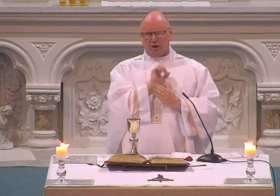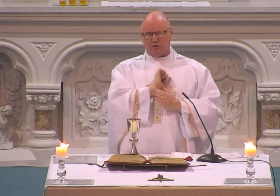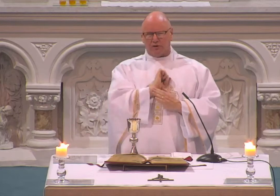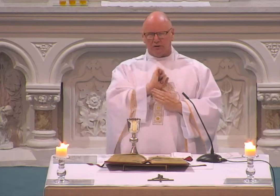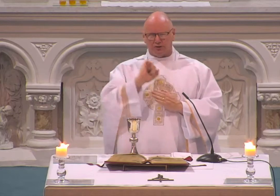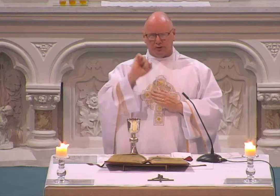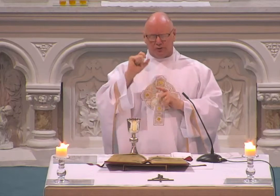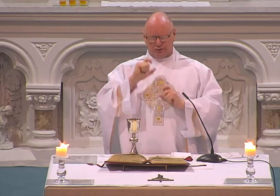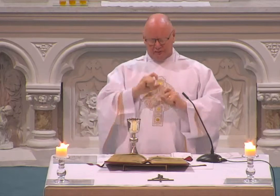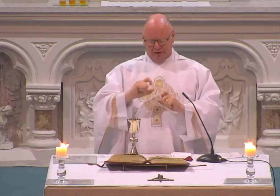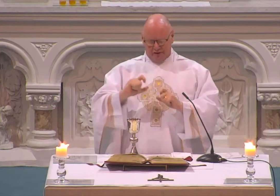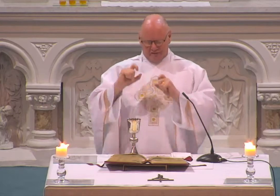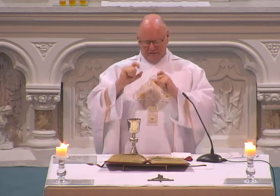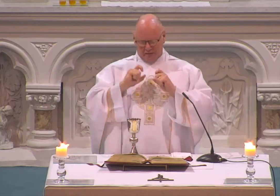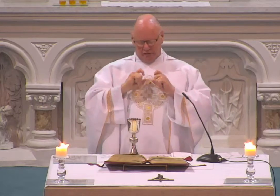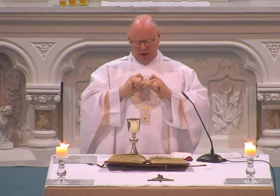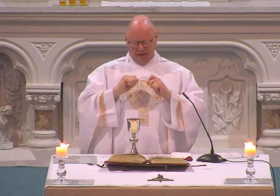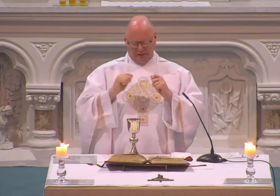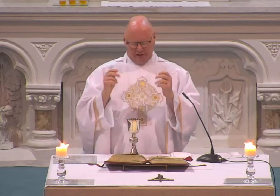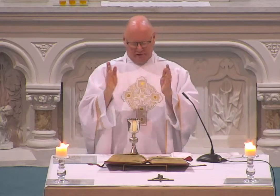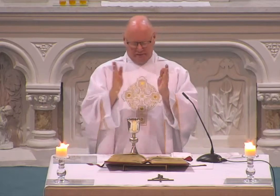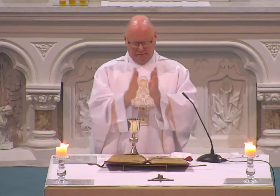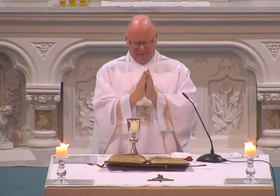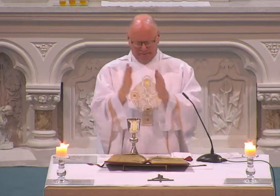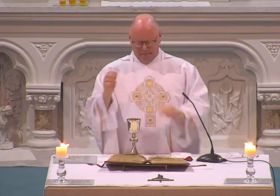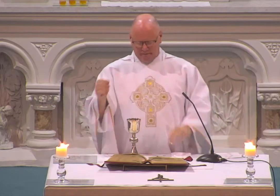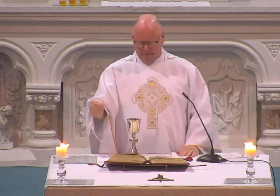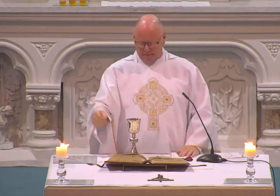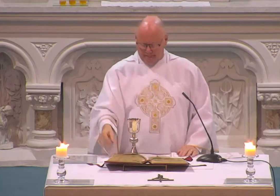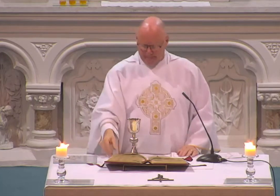is yours forever and ever.